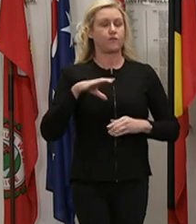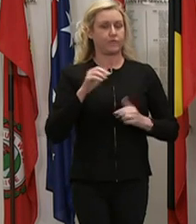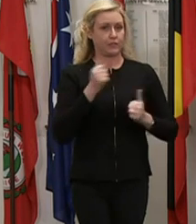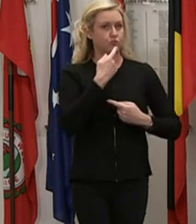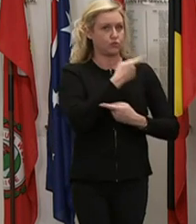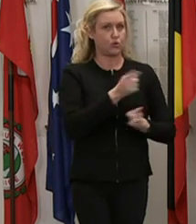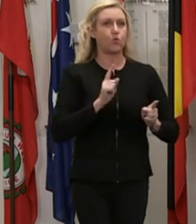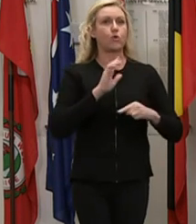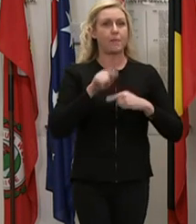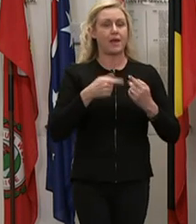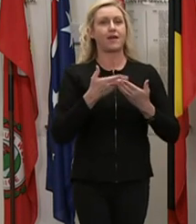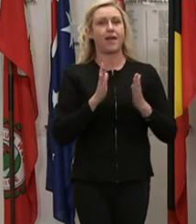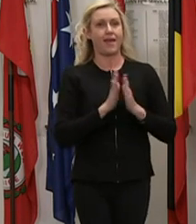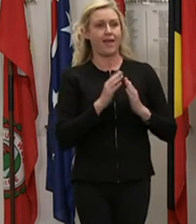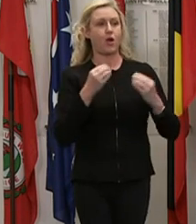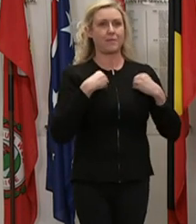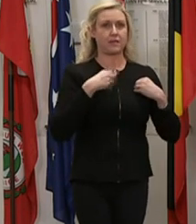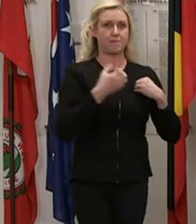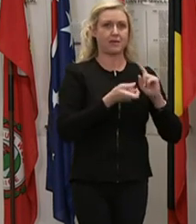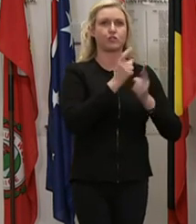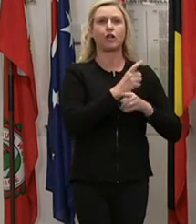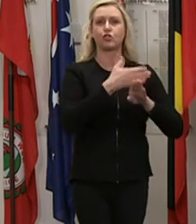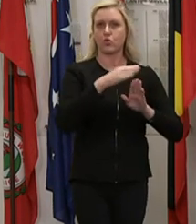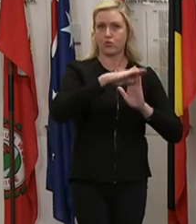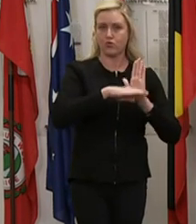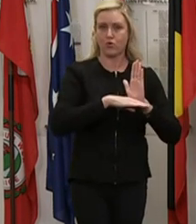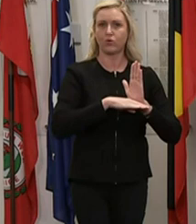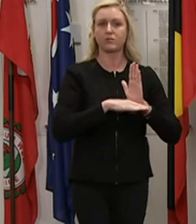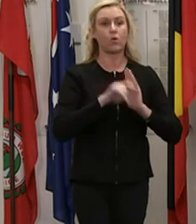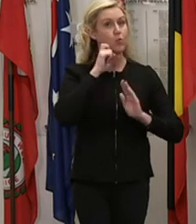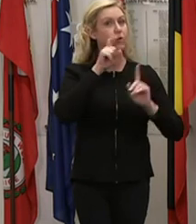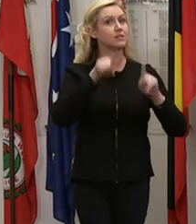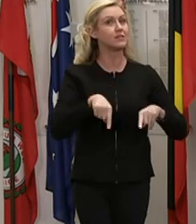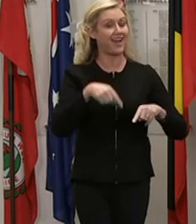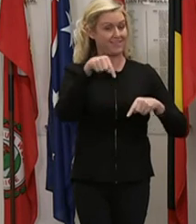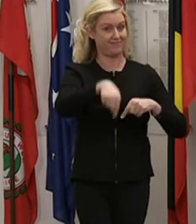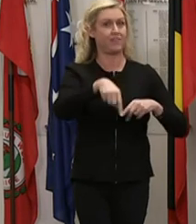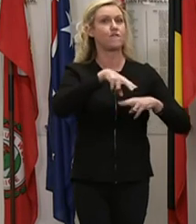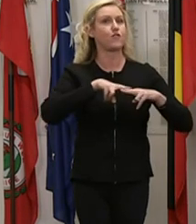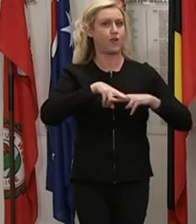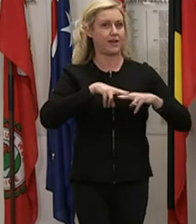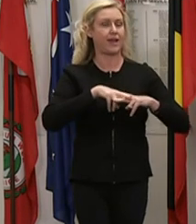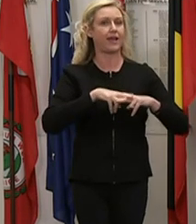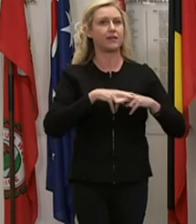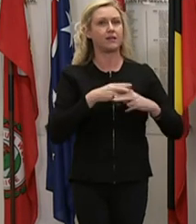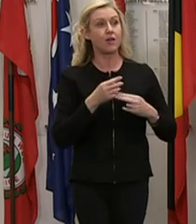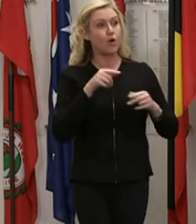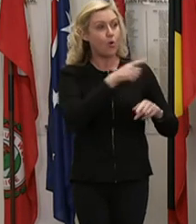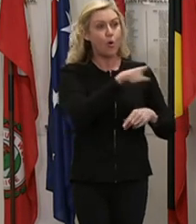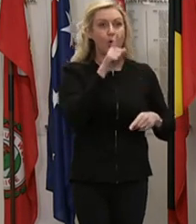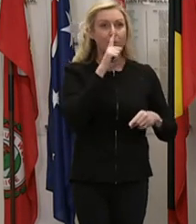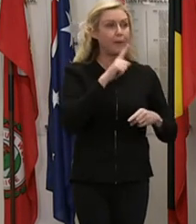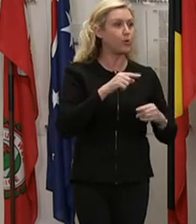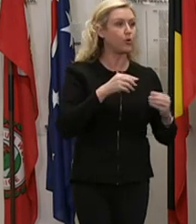still not seeing the level of compliance that I want to see from patrons and also from the businesses themselves, but that will change